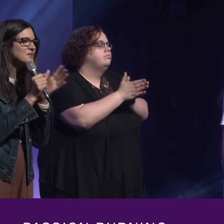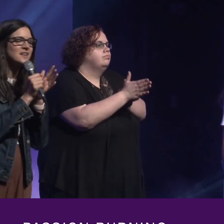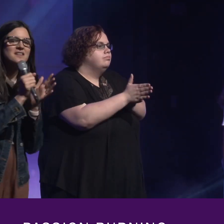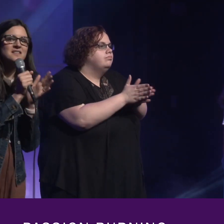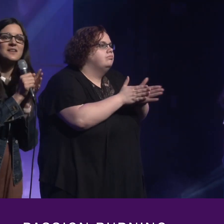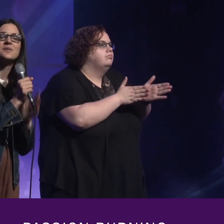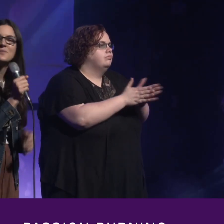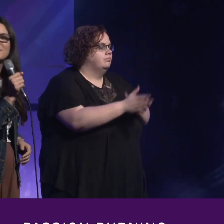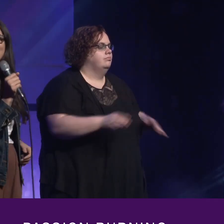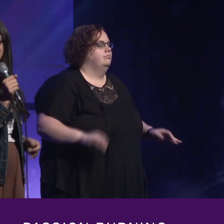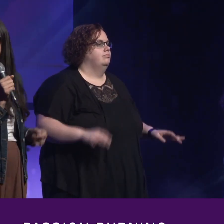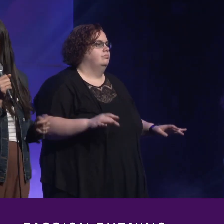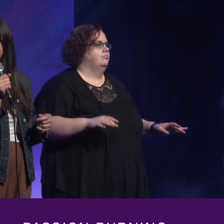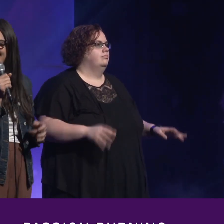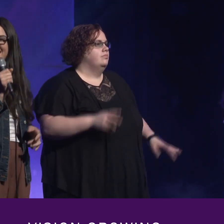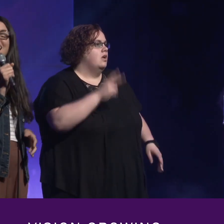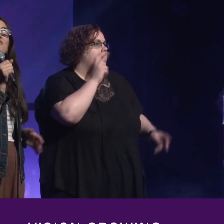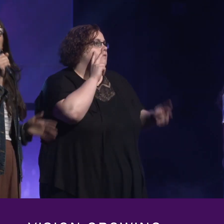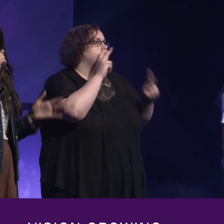Passion burning,